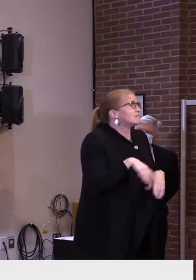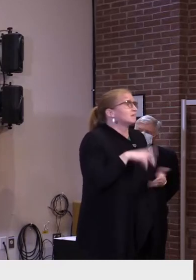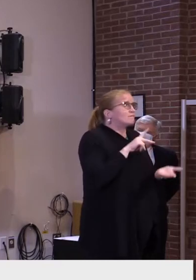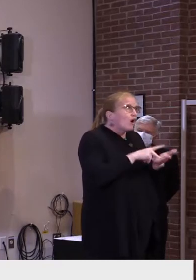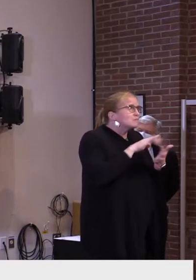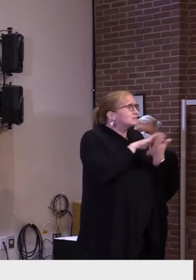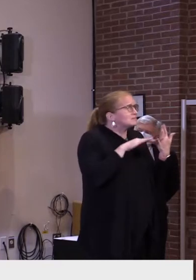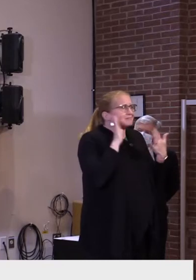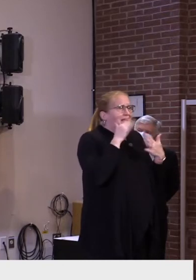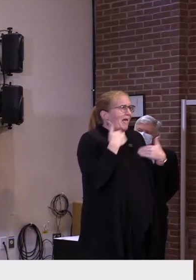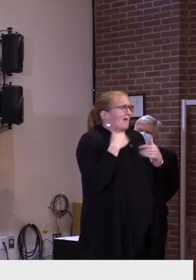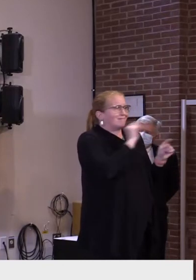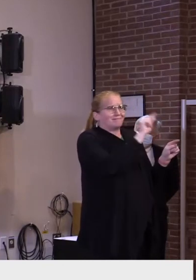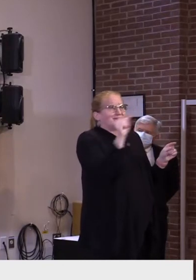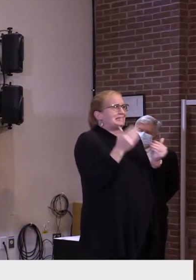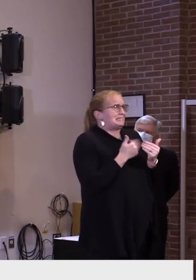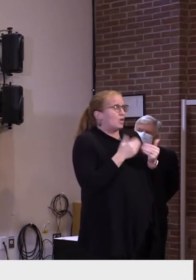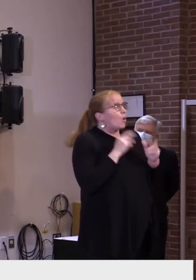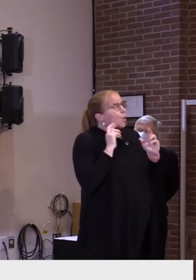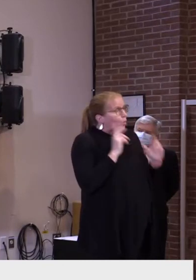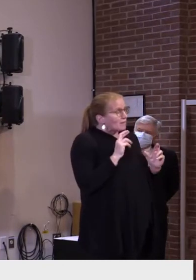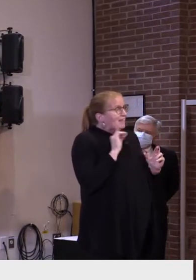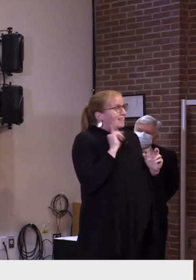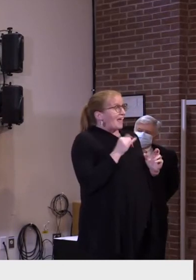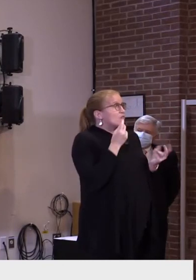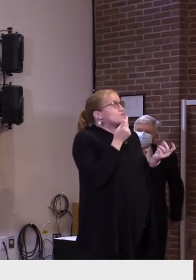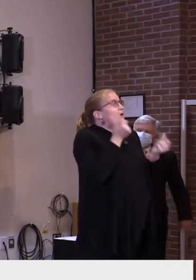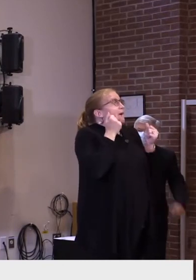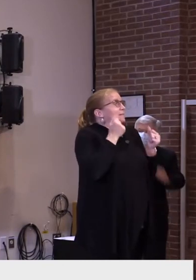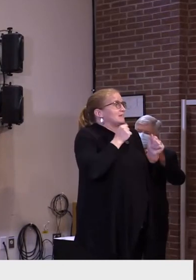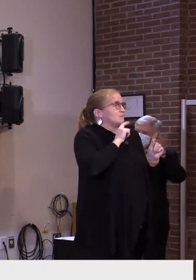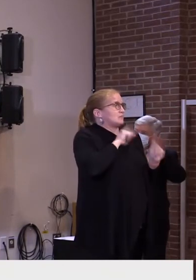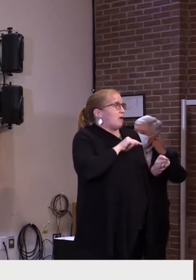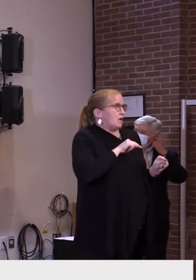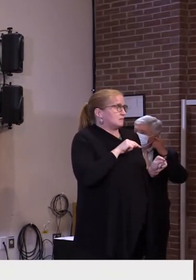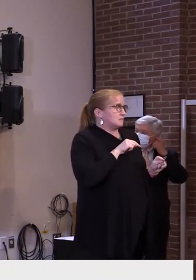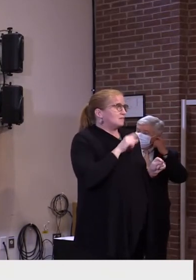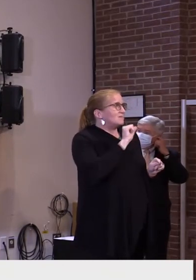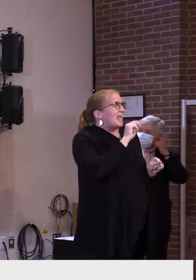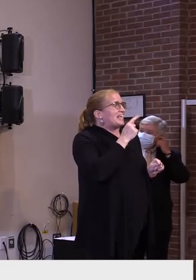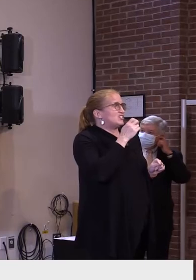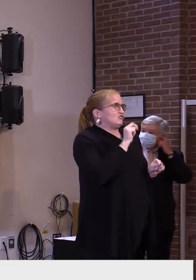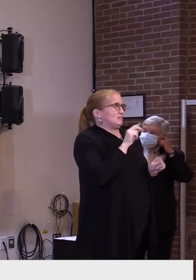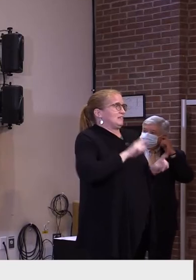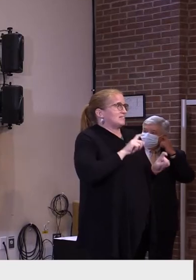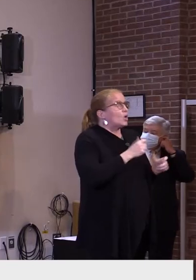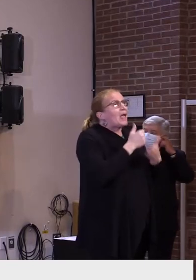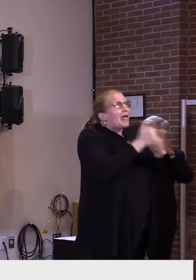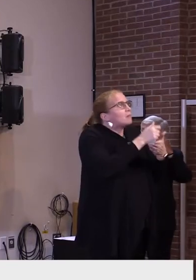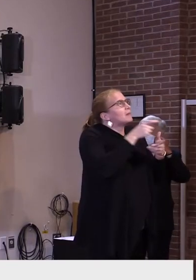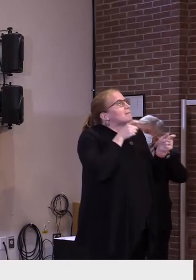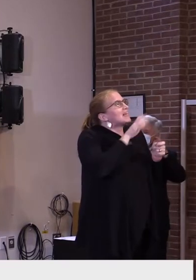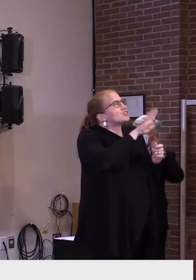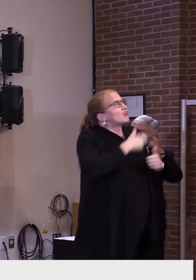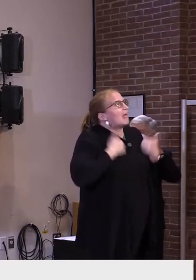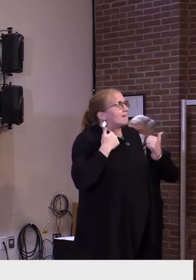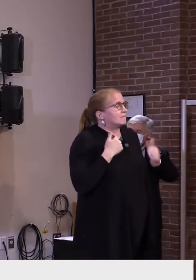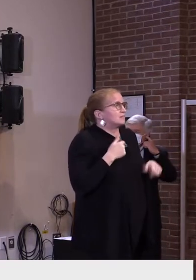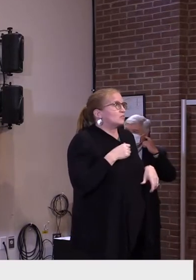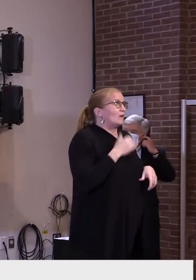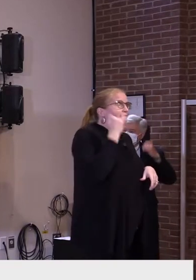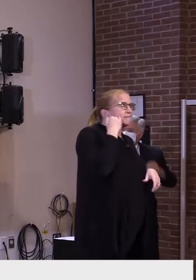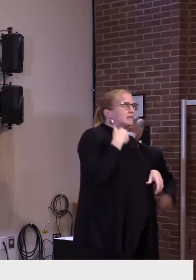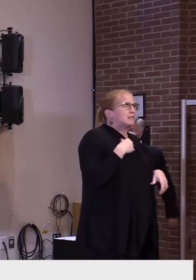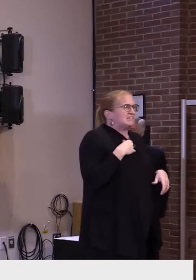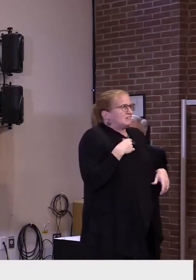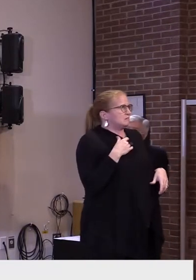rapid response time of a test, like an antigen test, to help manage your life, help you understand if you should be going